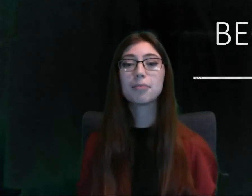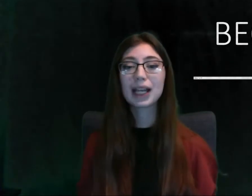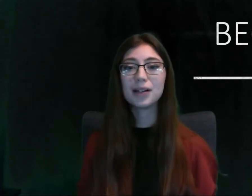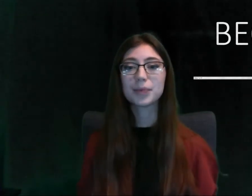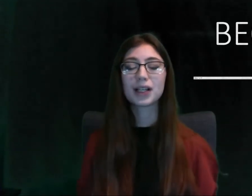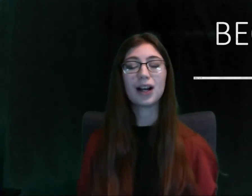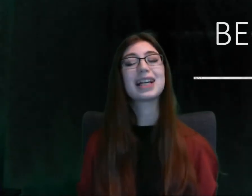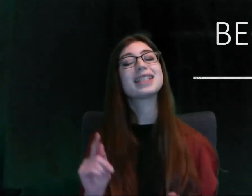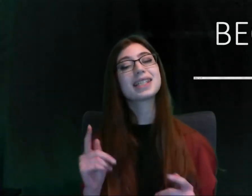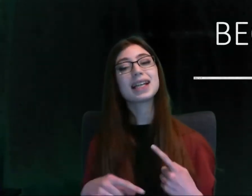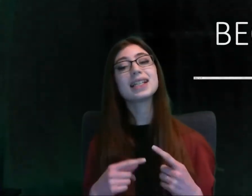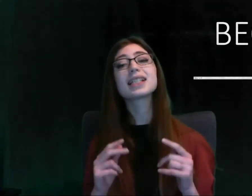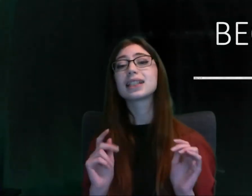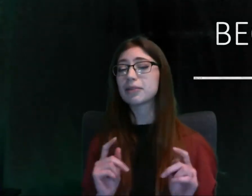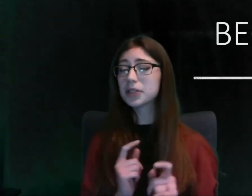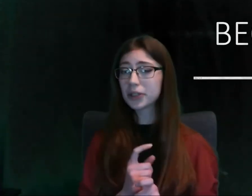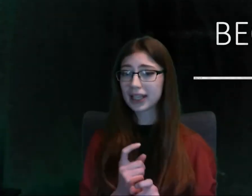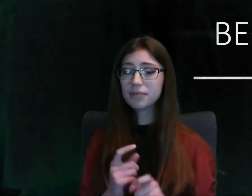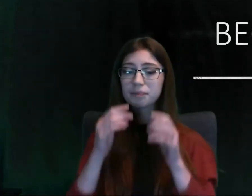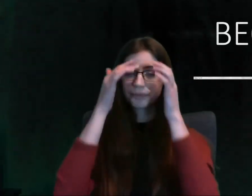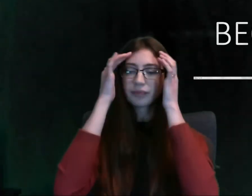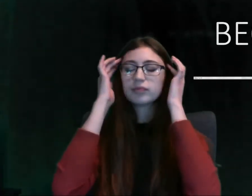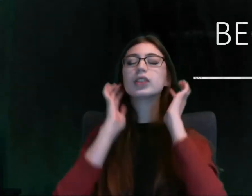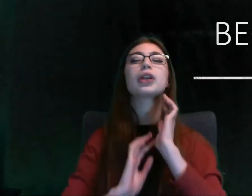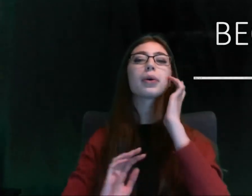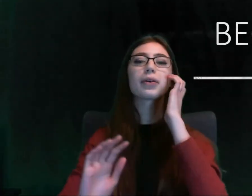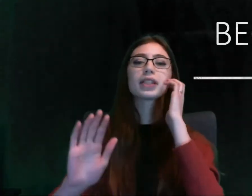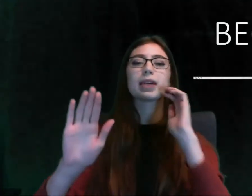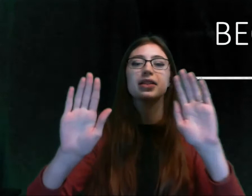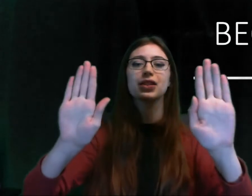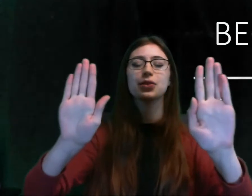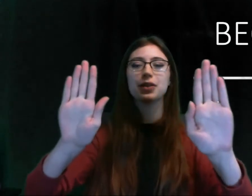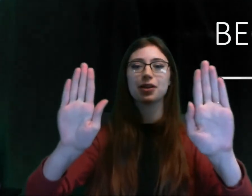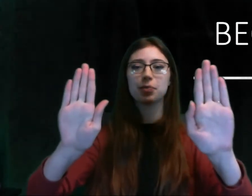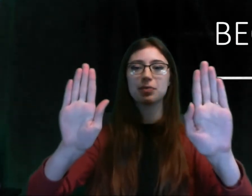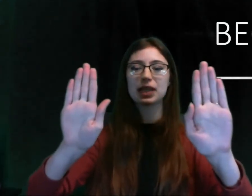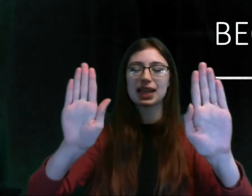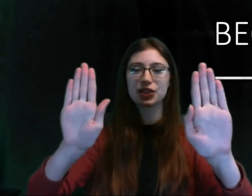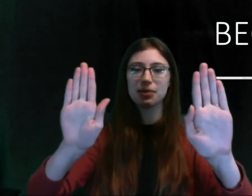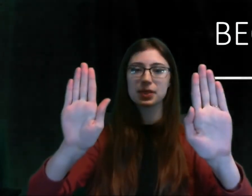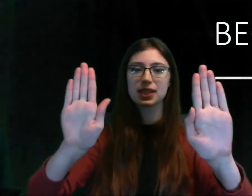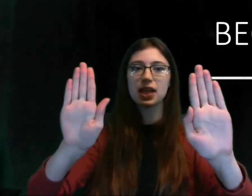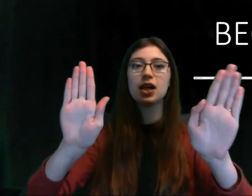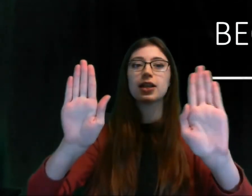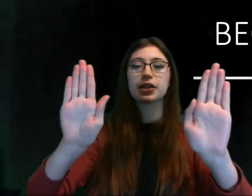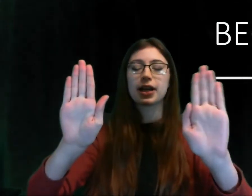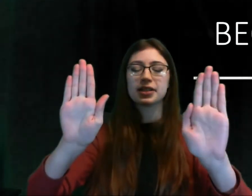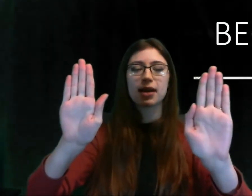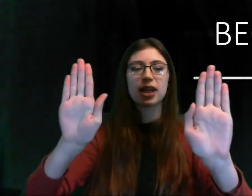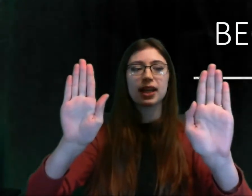Become. All right, this sign is a little bit tricky. You are going to make two open B hand shapes. Your non-dominant hand will